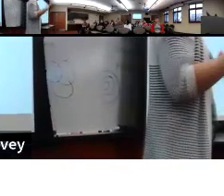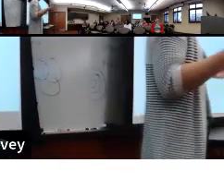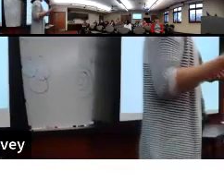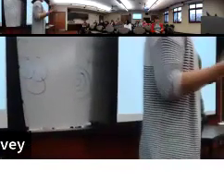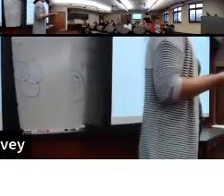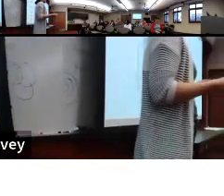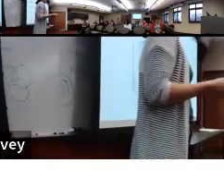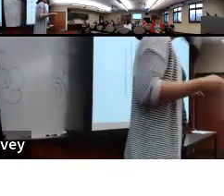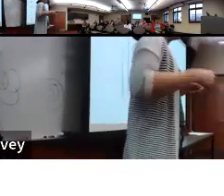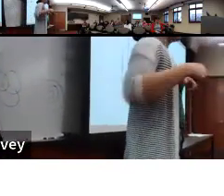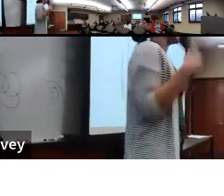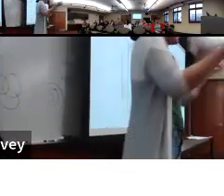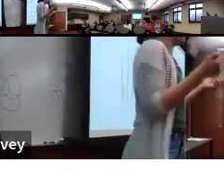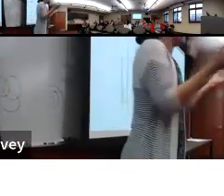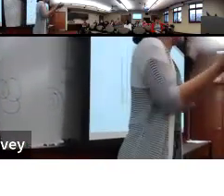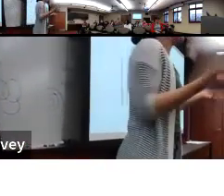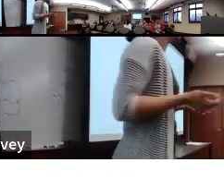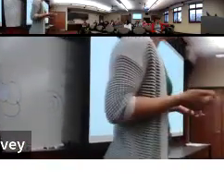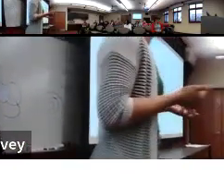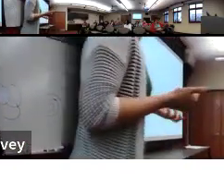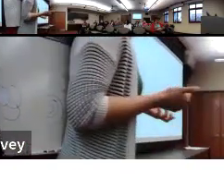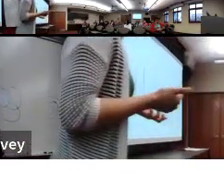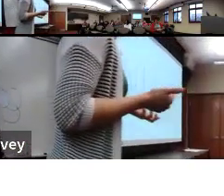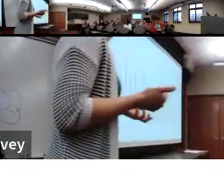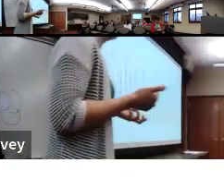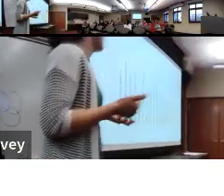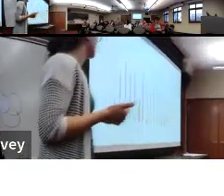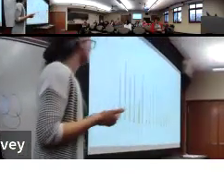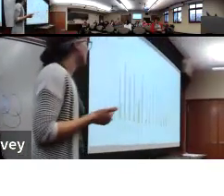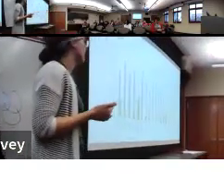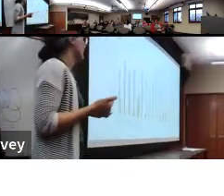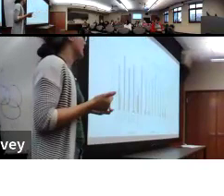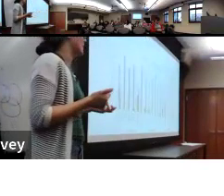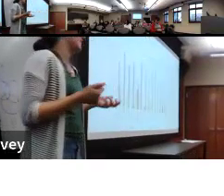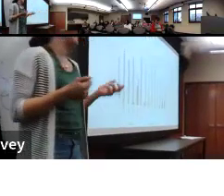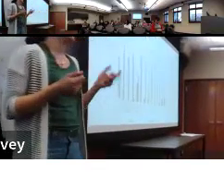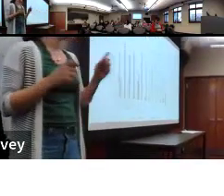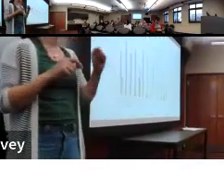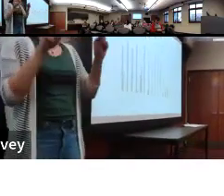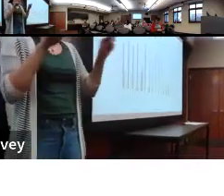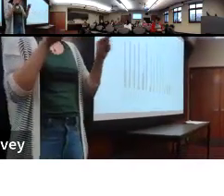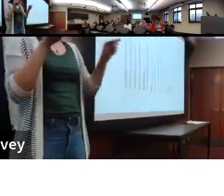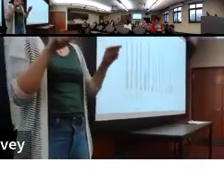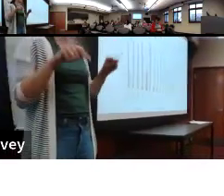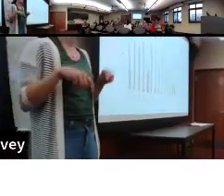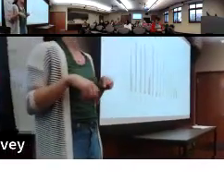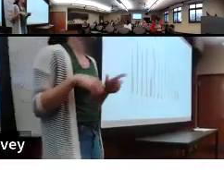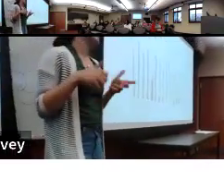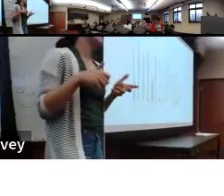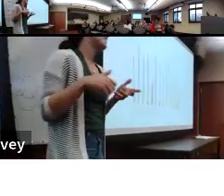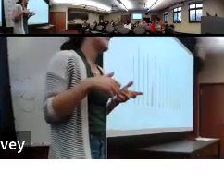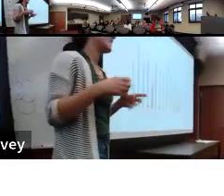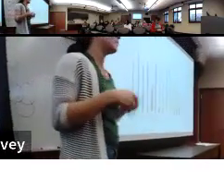transfer or facilitation of sort of being expressive using those types of things. And it does seem that varies a little bit by signer and